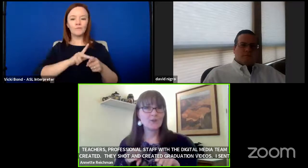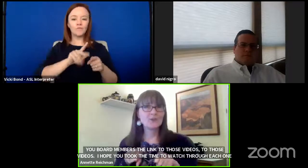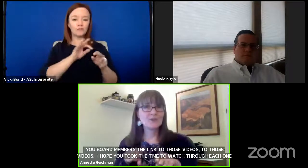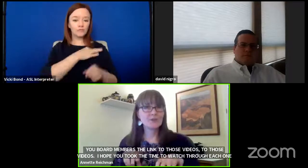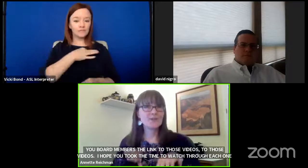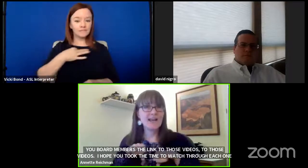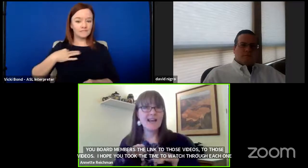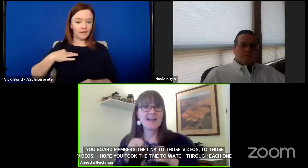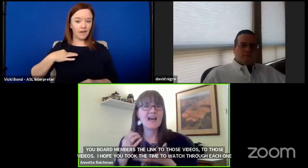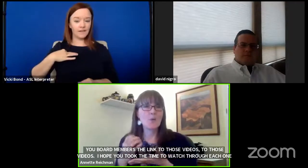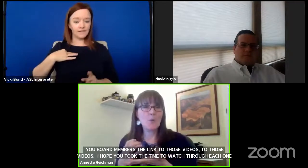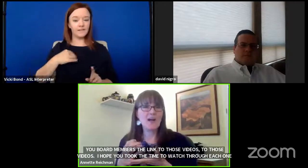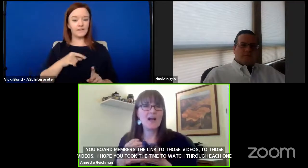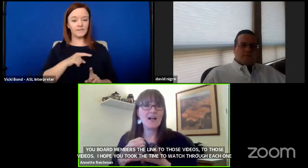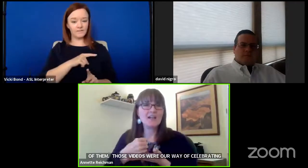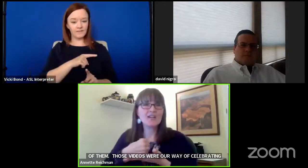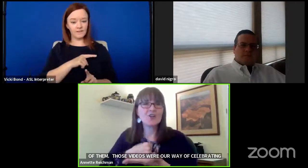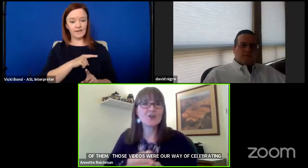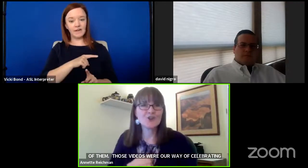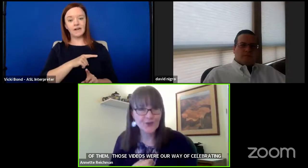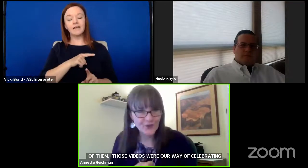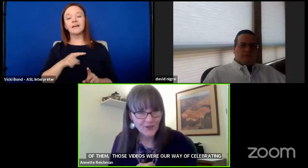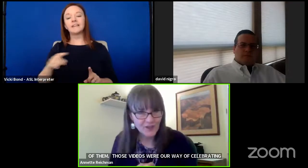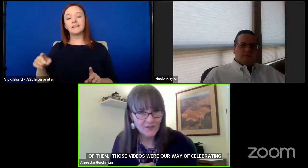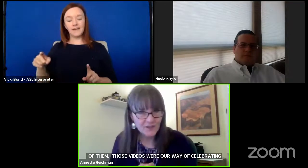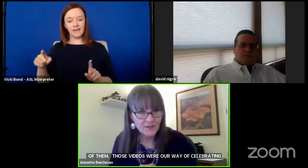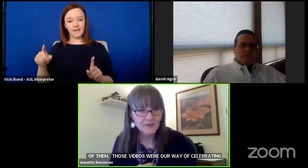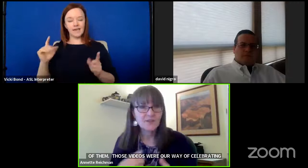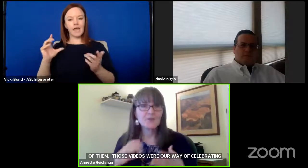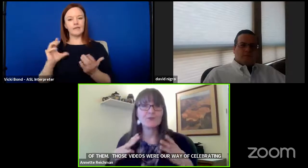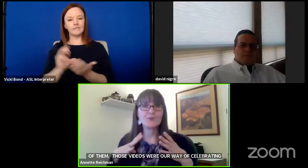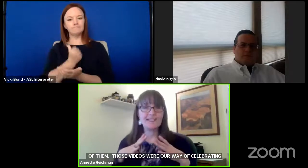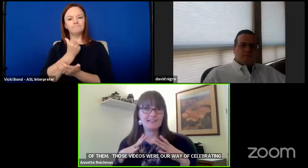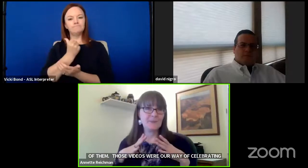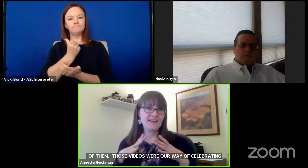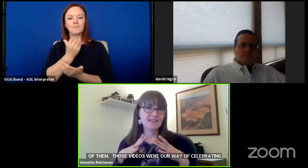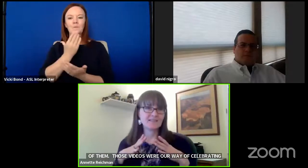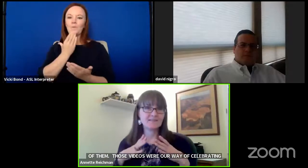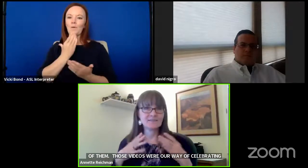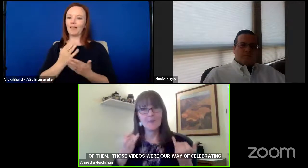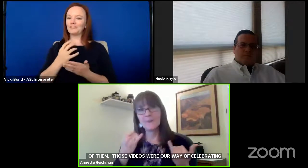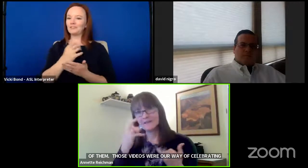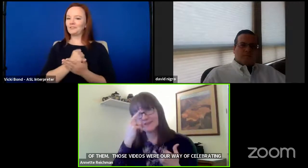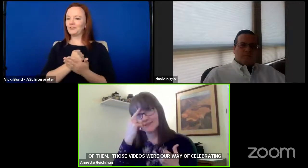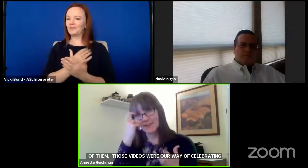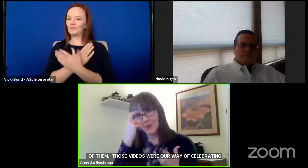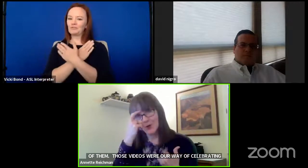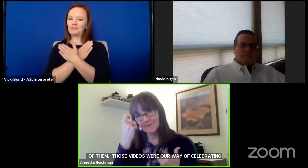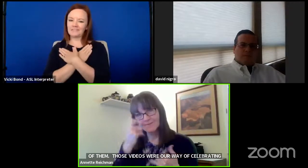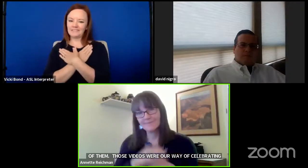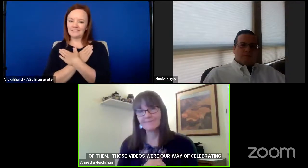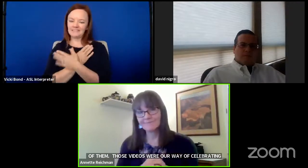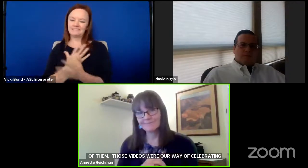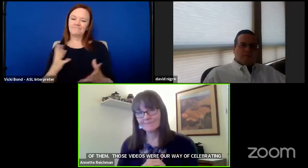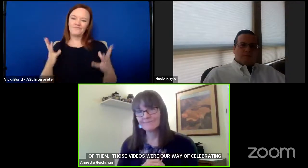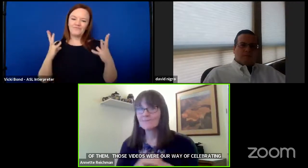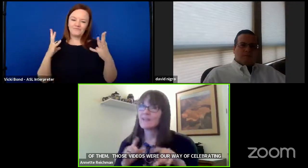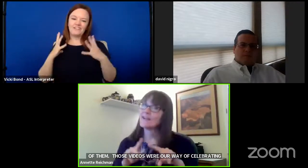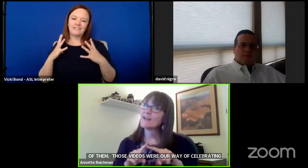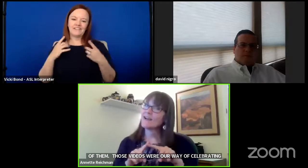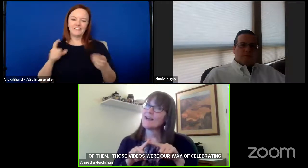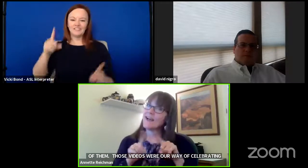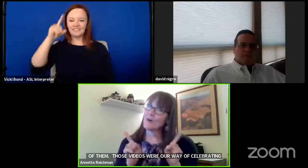were able to take a well-earned respite this summer.